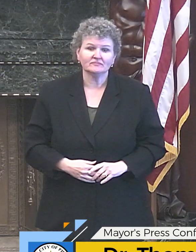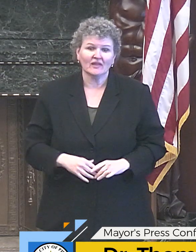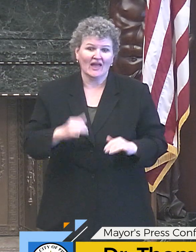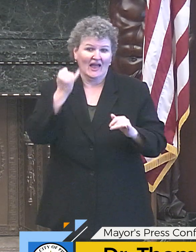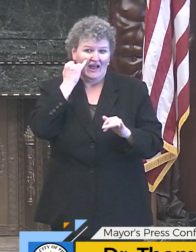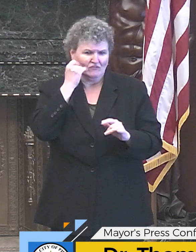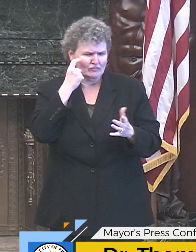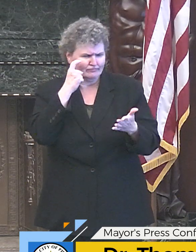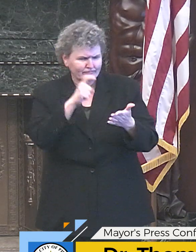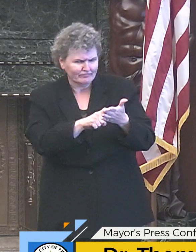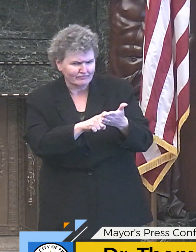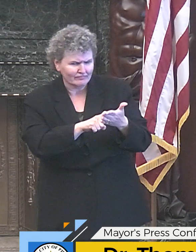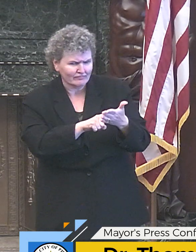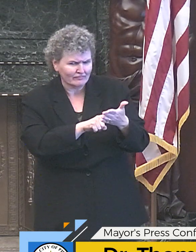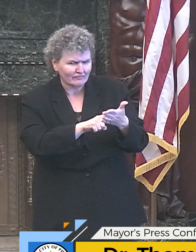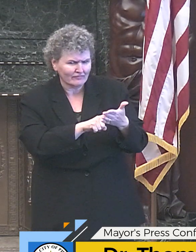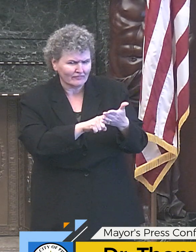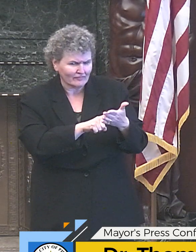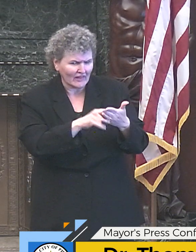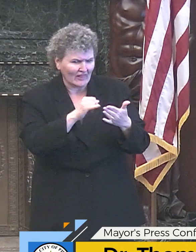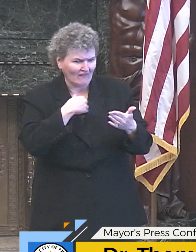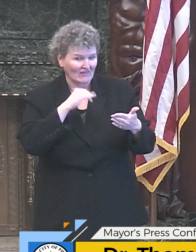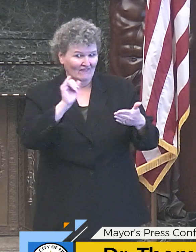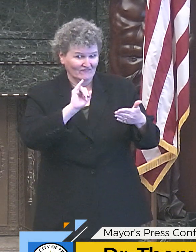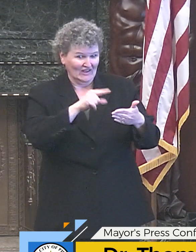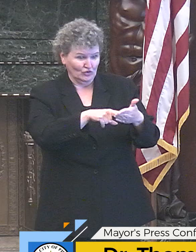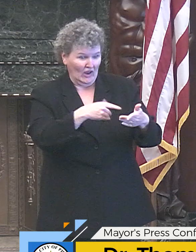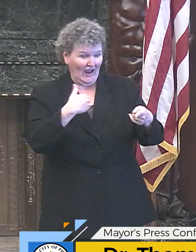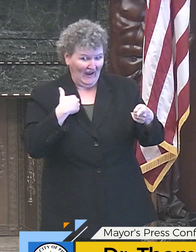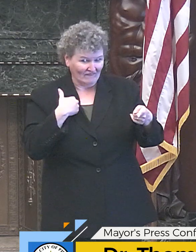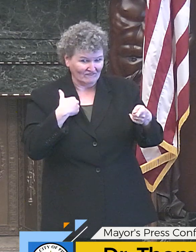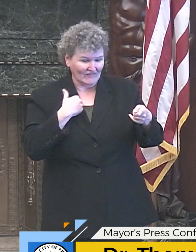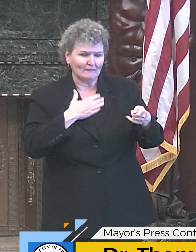recognize it, they would not be spreading that infection to the residents.